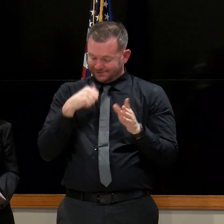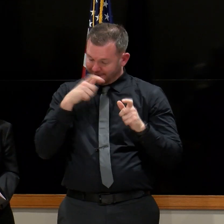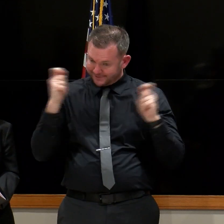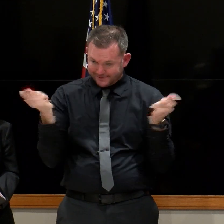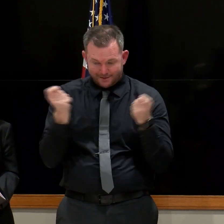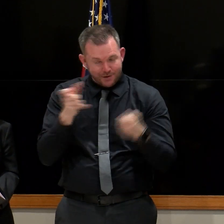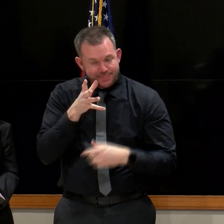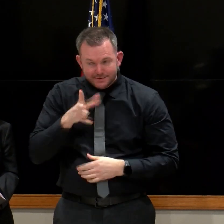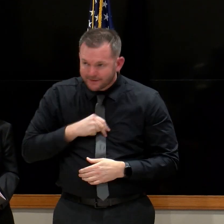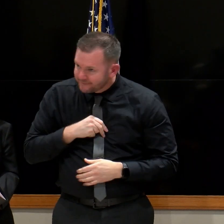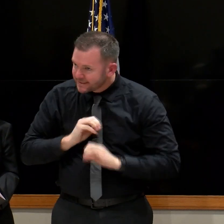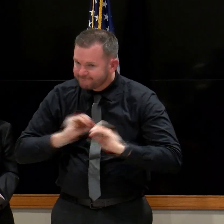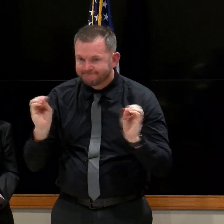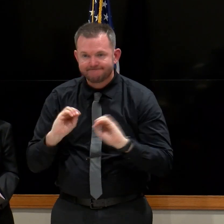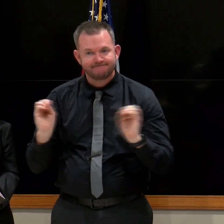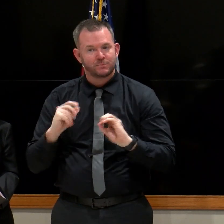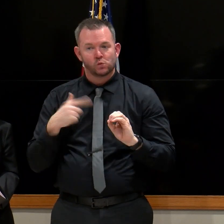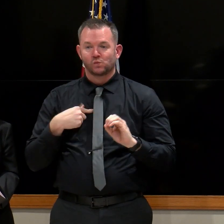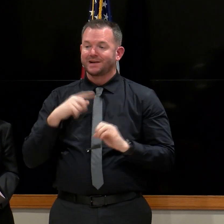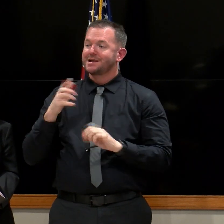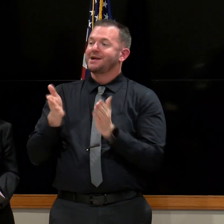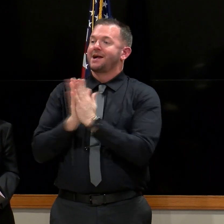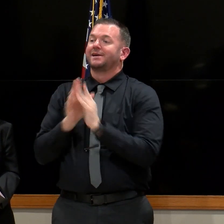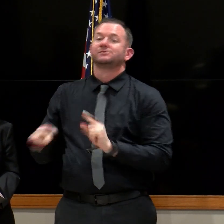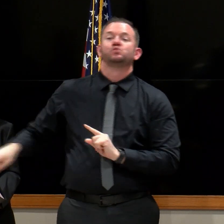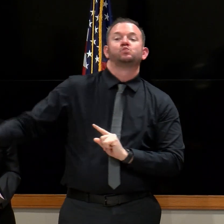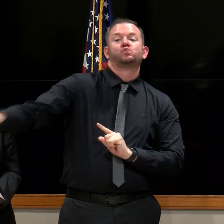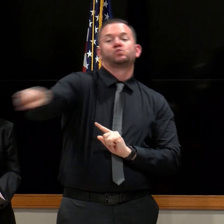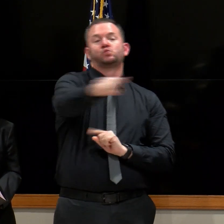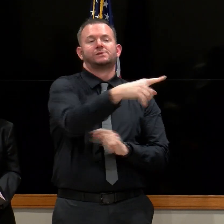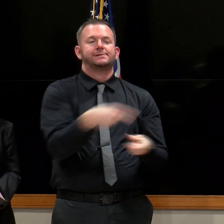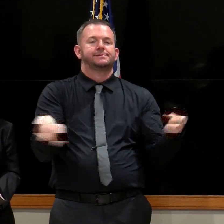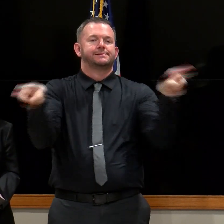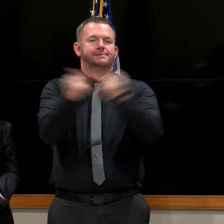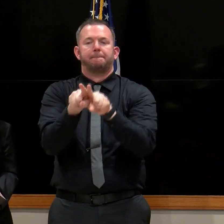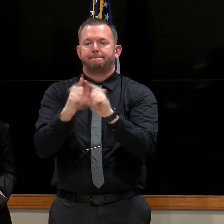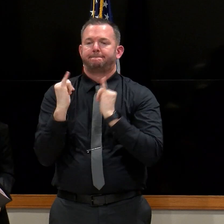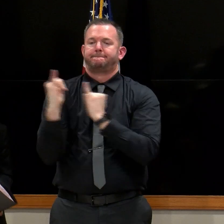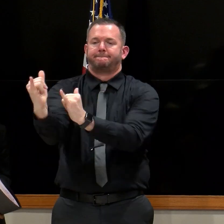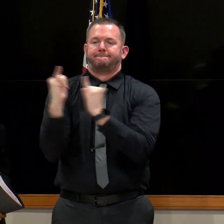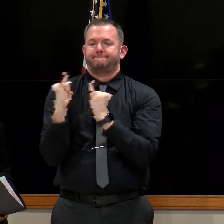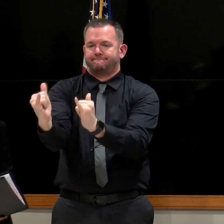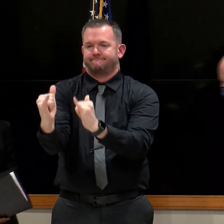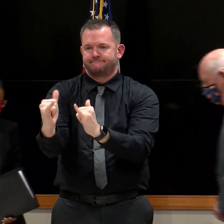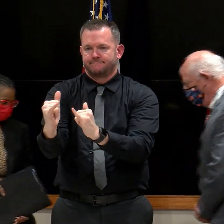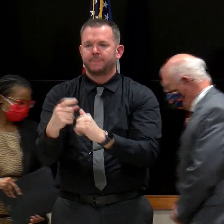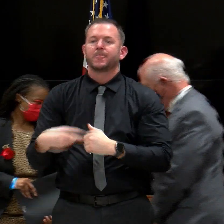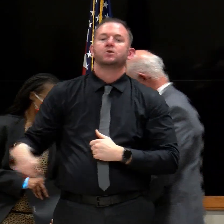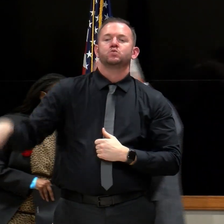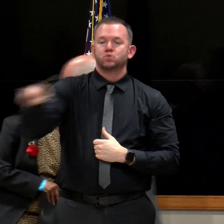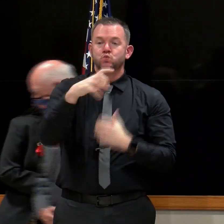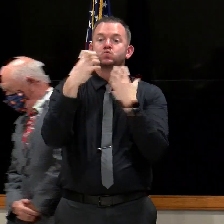FaceTime. And I would ask that you do the same, because I care about your family as much as I care about mine. Dr. Onyiego.